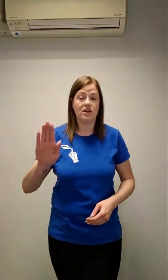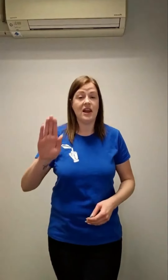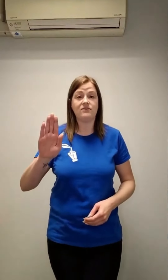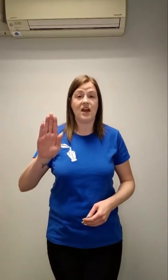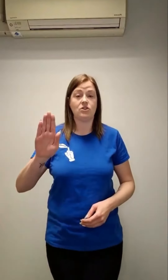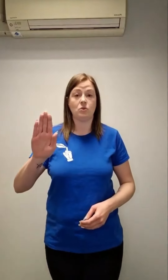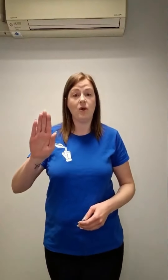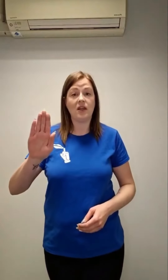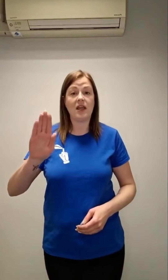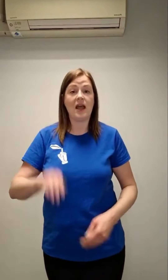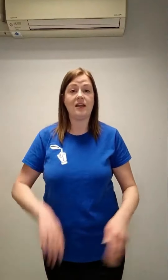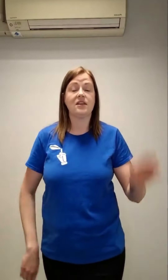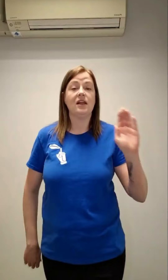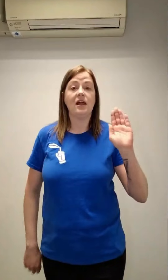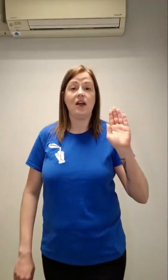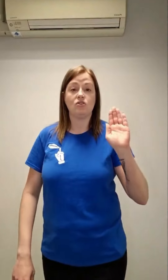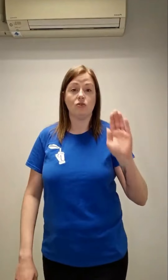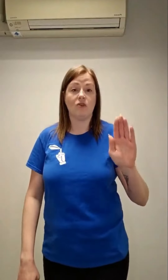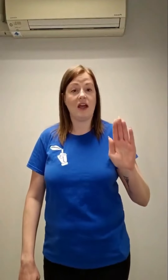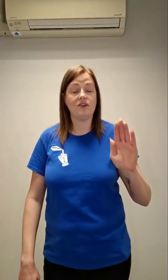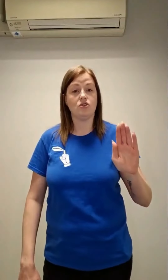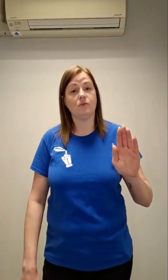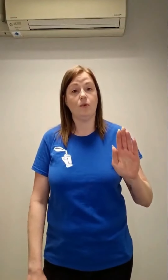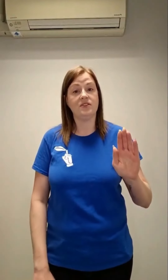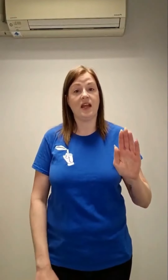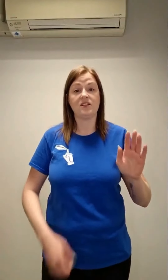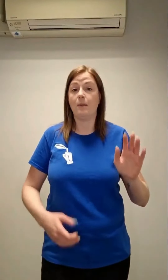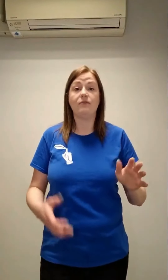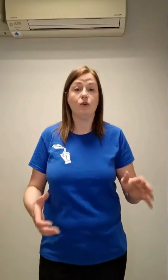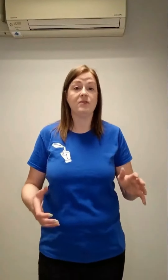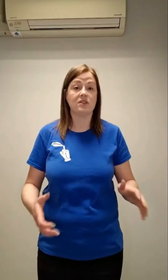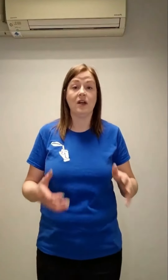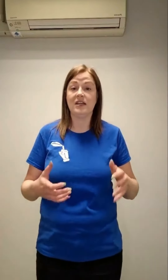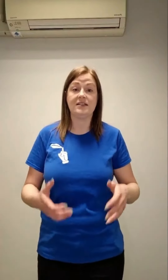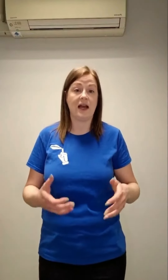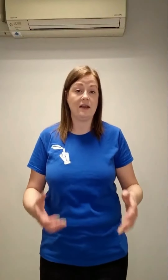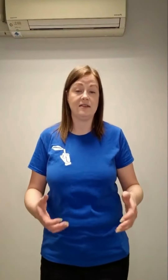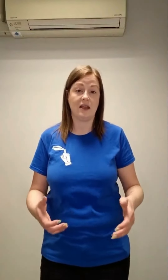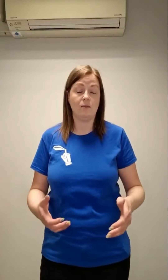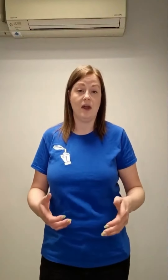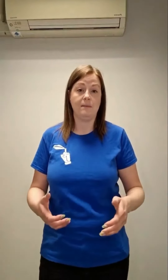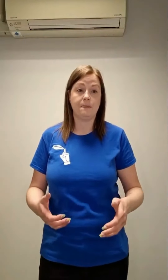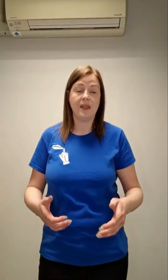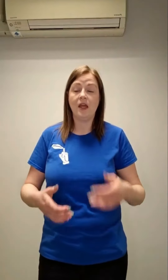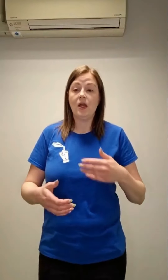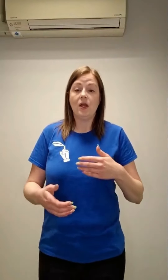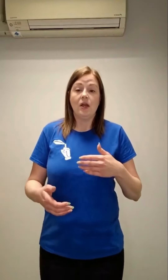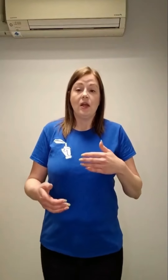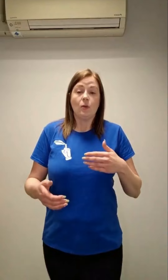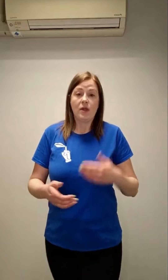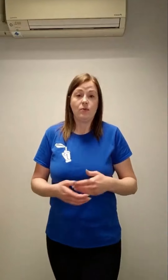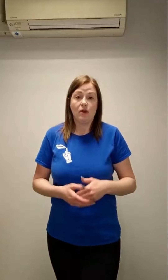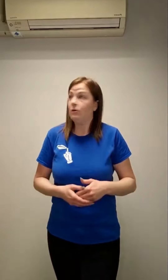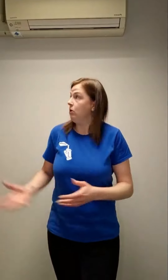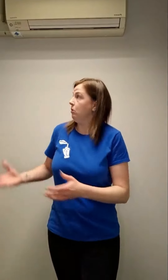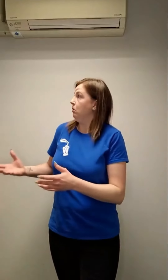left hand as your working hand and your right hand as your supporting hand, and perform the sign in exactly the same way. We will no longer,